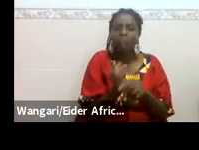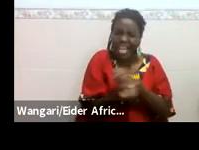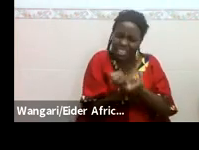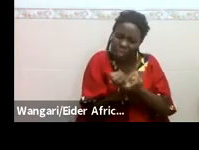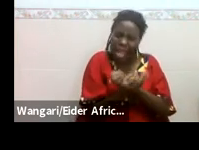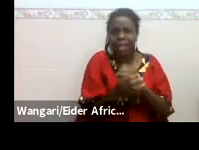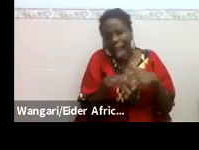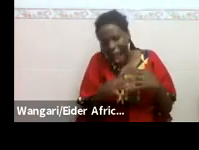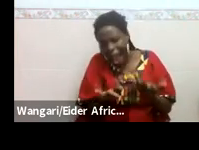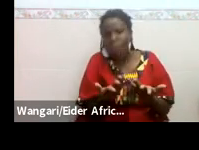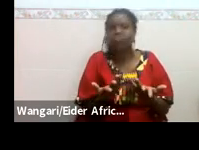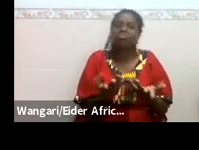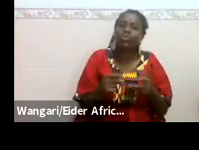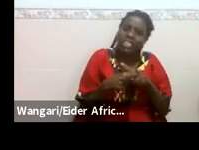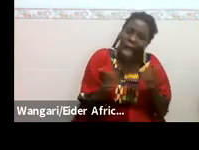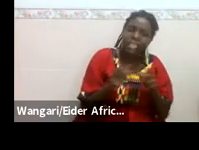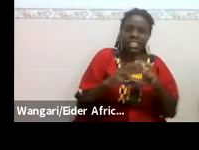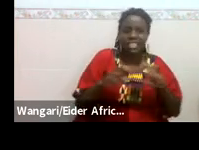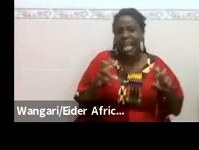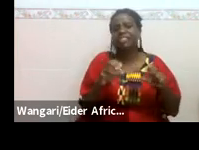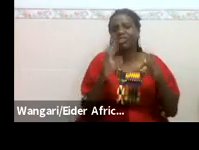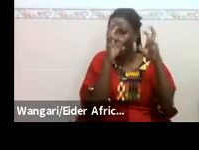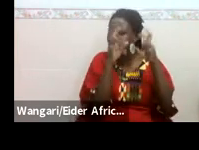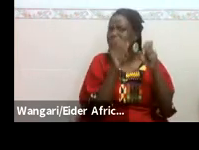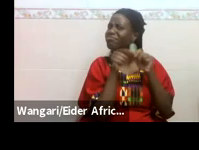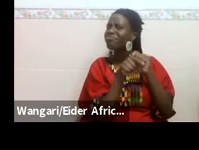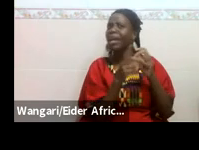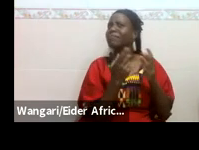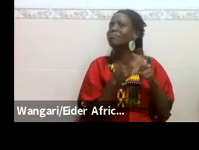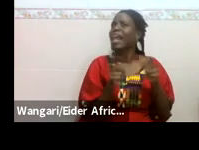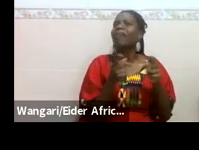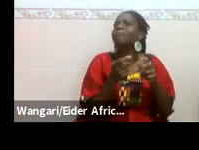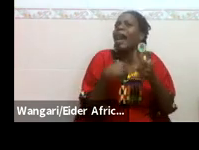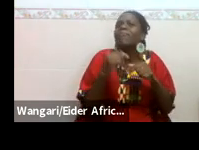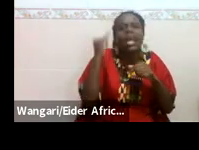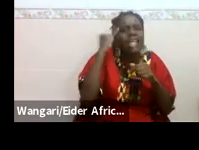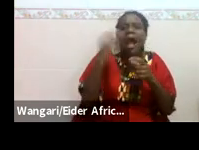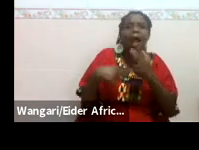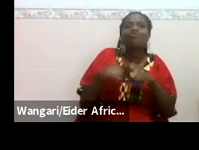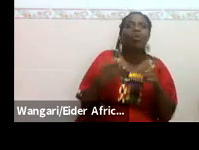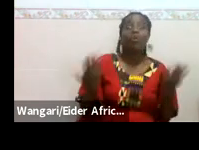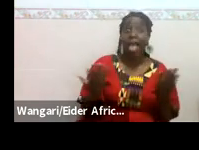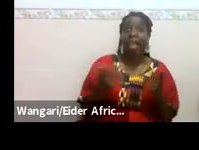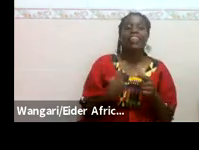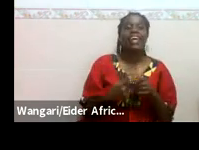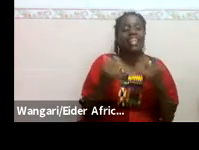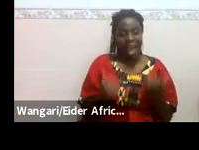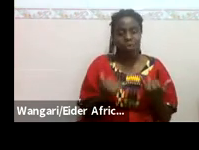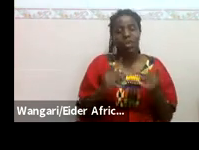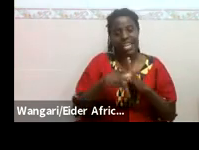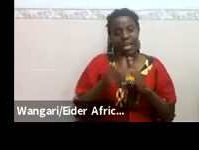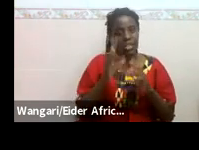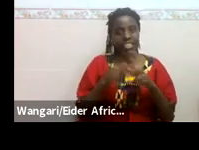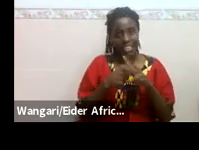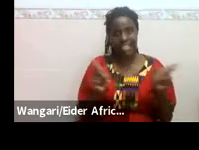going to ask the authors to please stay silent when we do the discussion, but then we will invite you